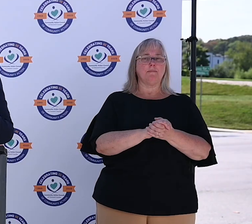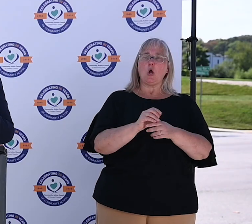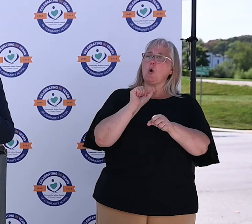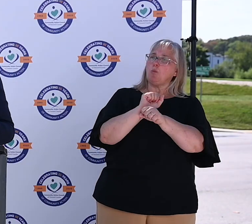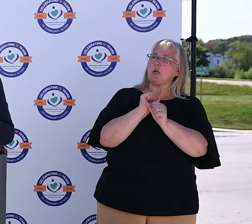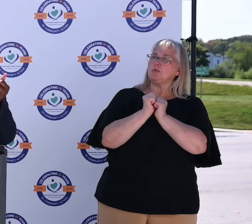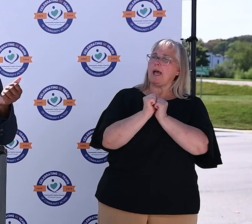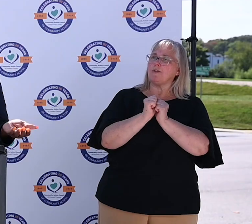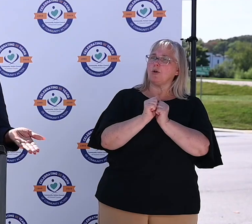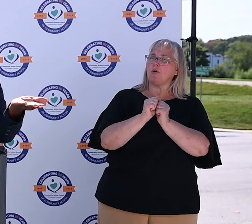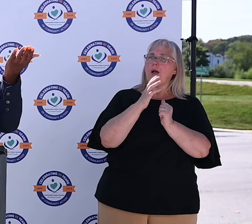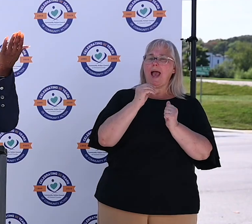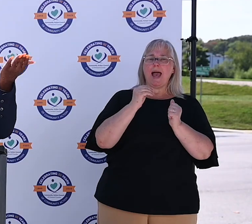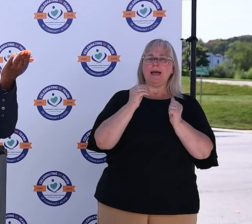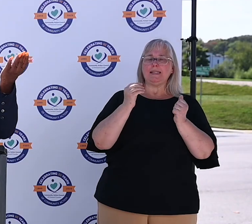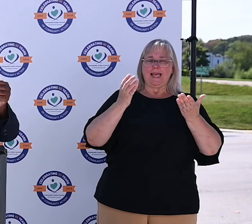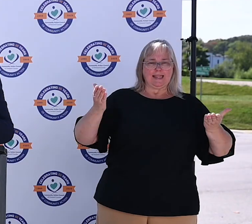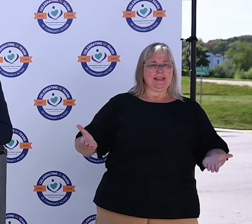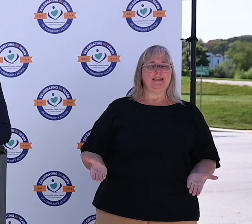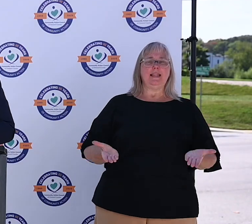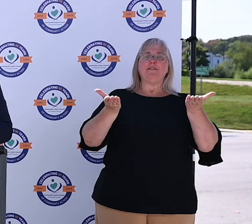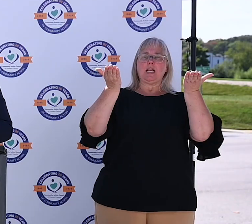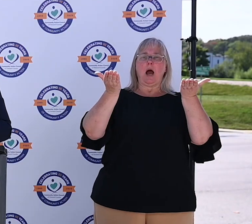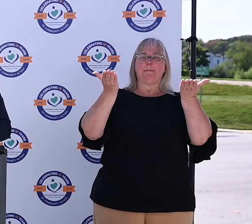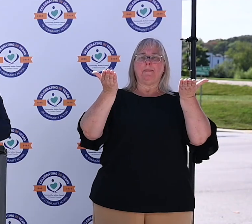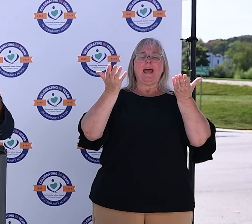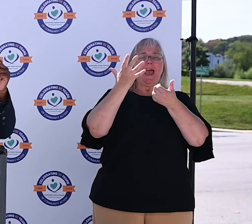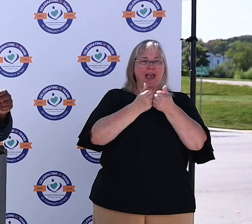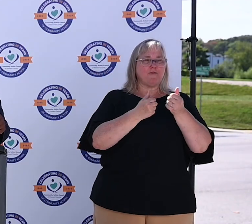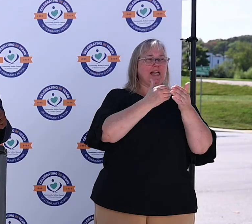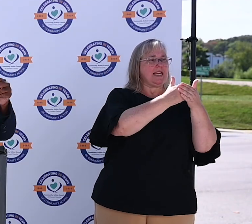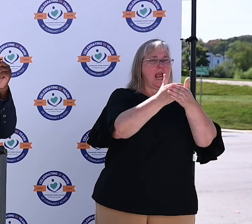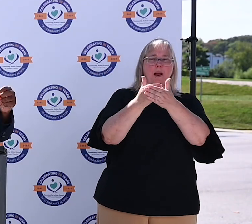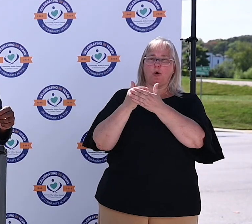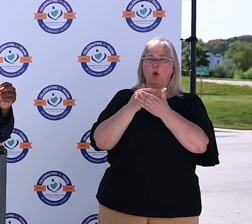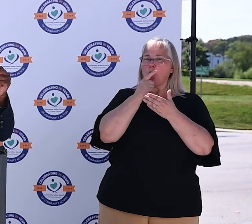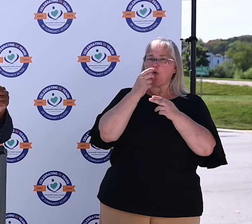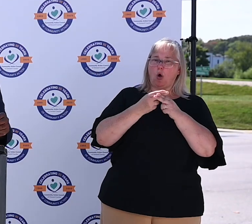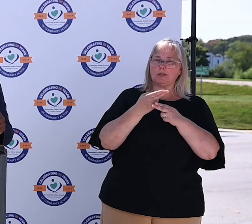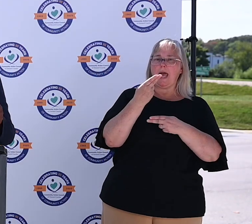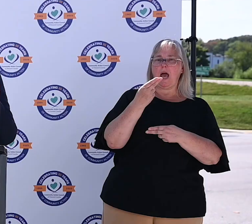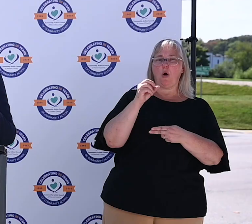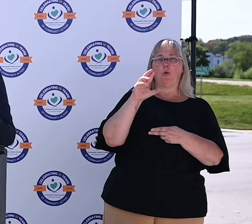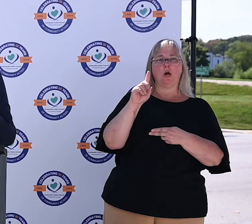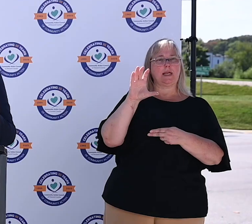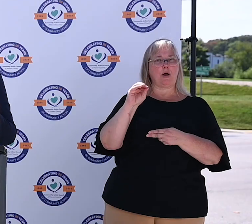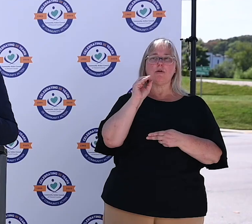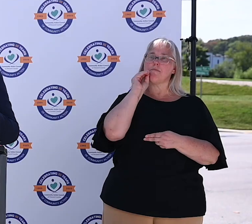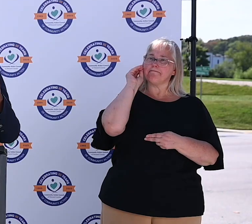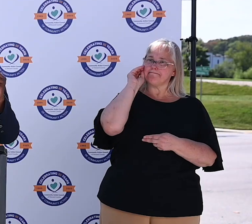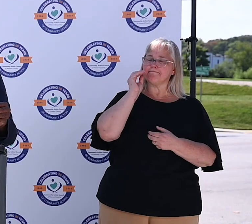working together, and lifting up every neighbor who calls Howard County